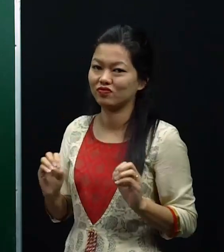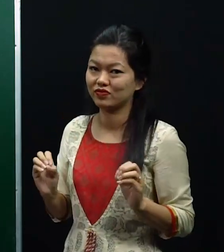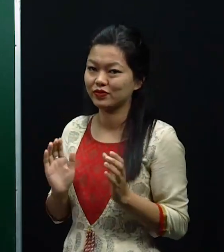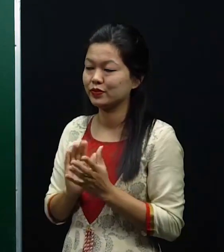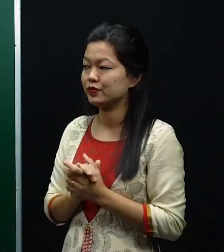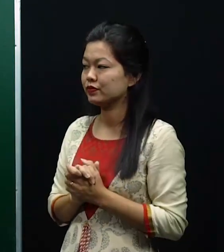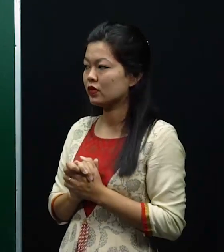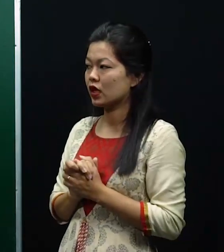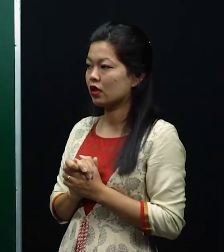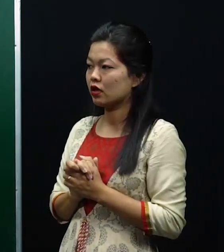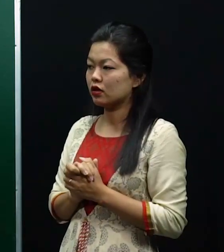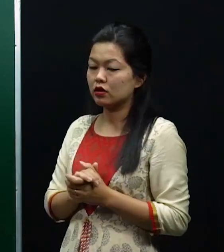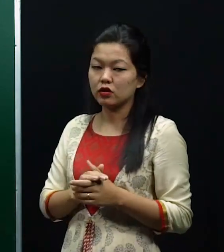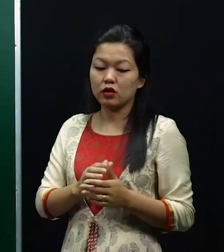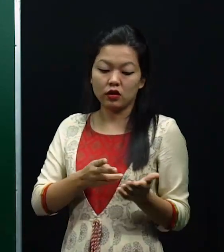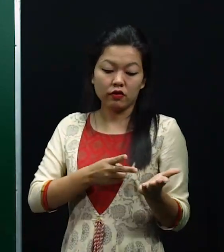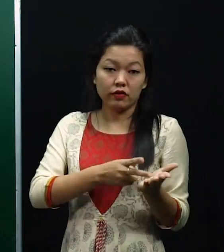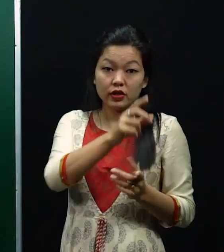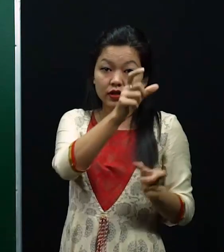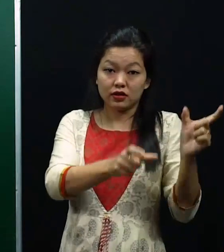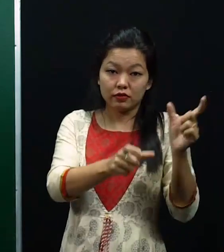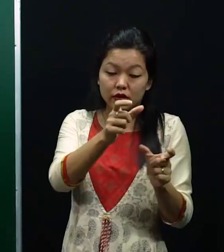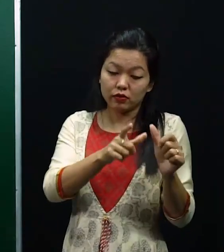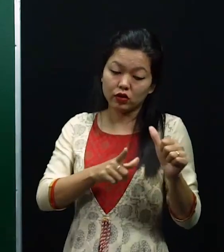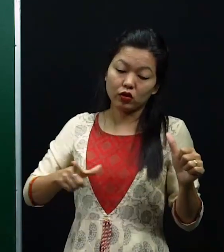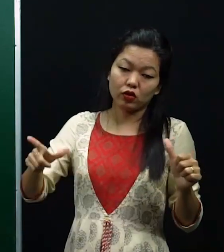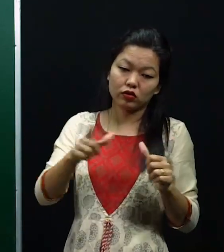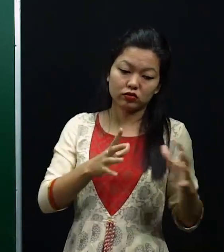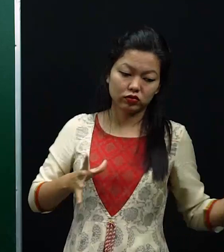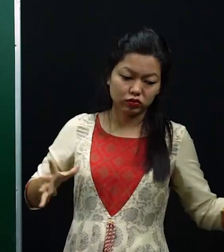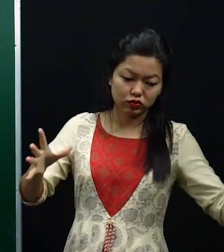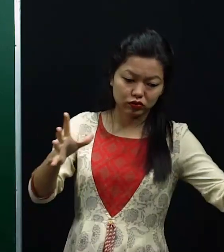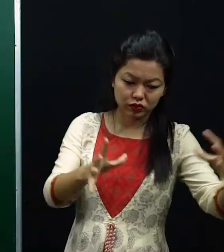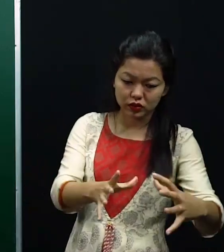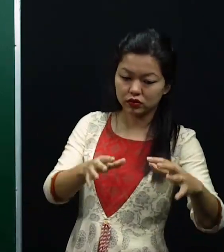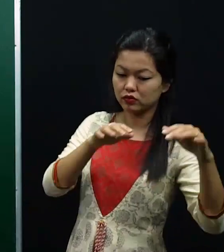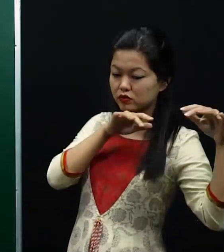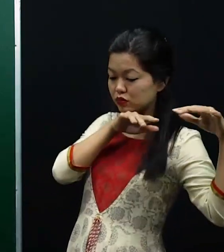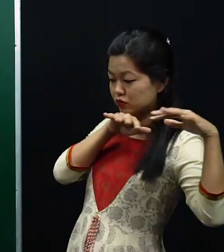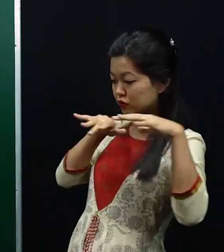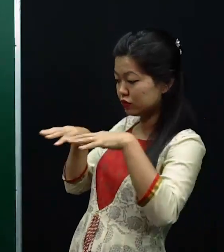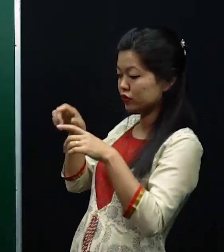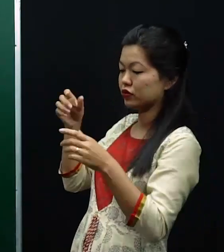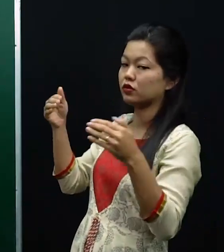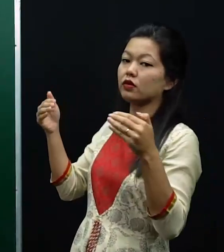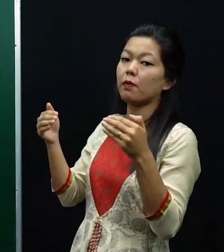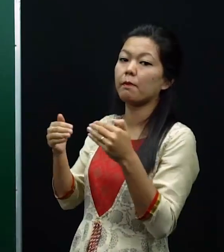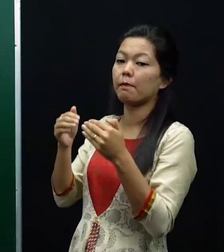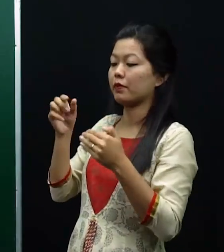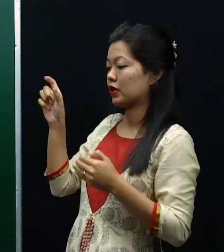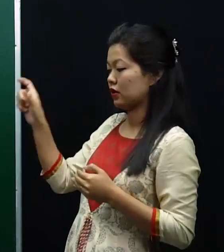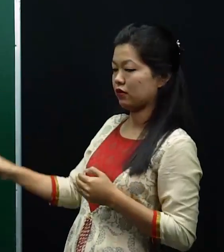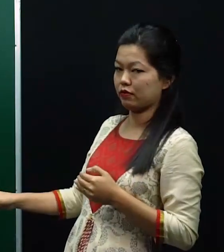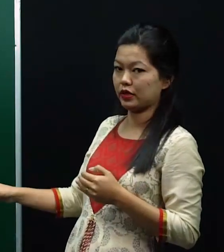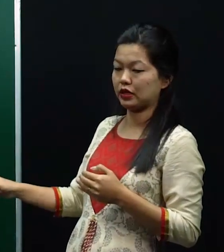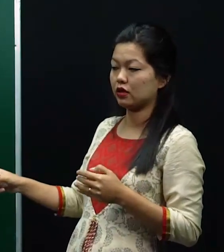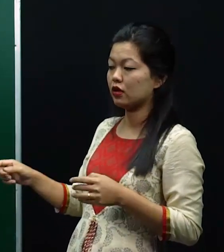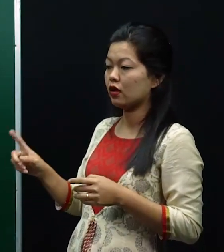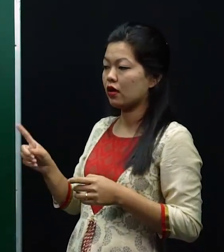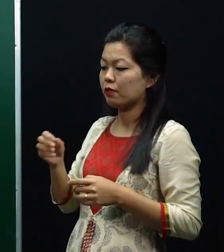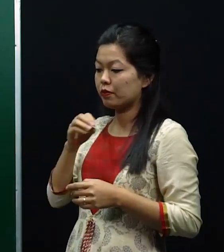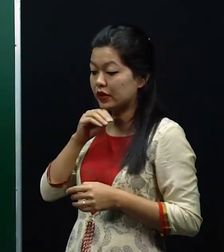carried. But he felt that when he saw this man, he felt that this was not the face that he was looking for.